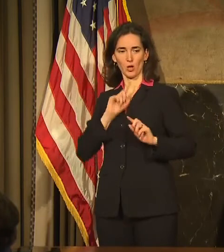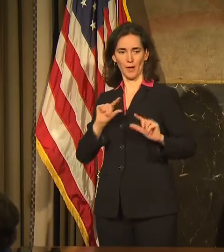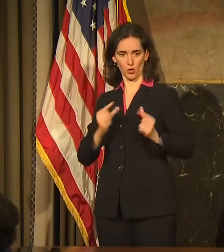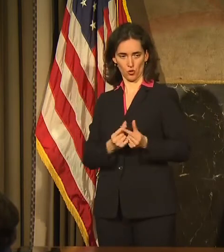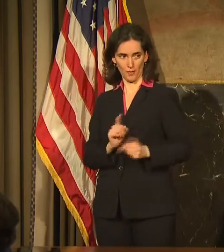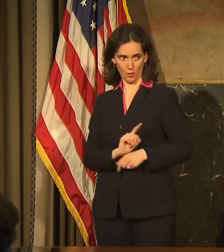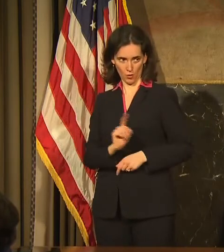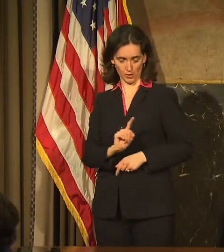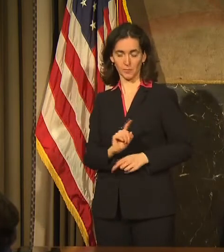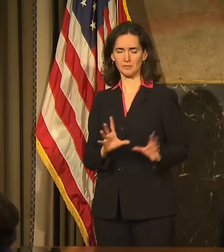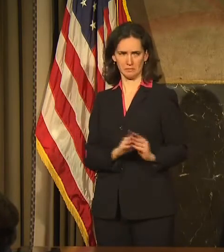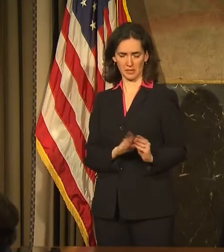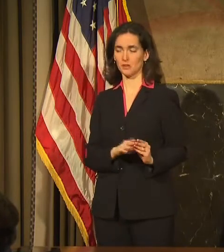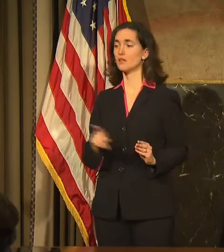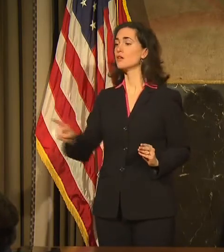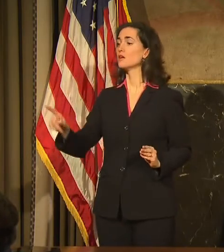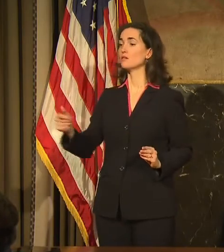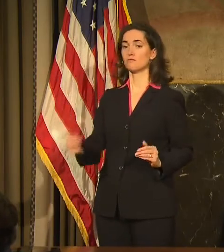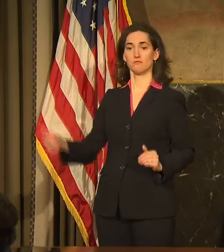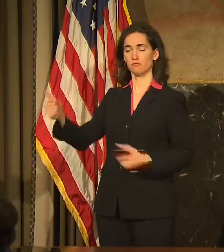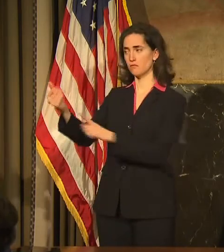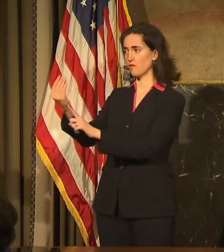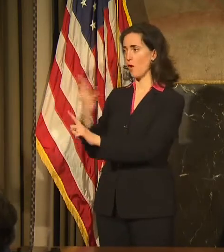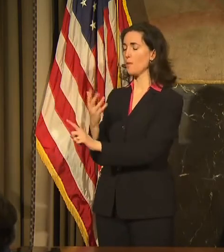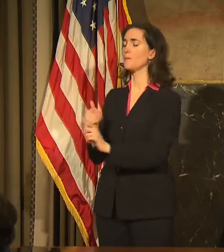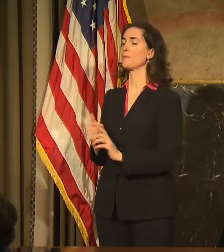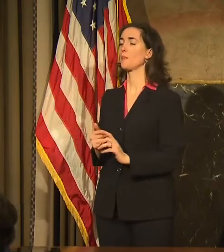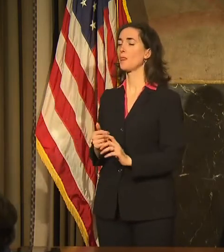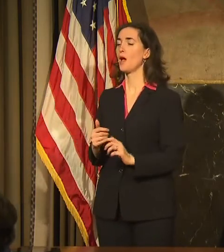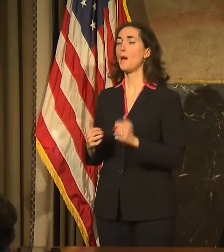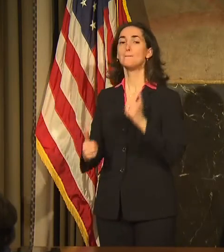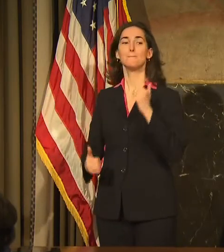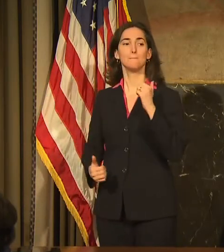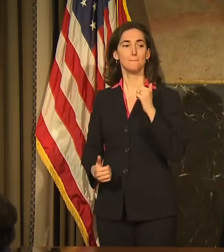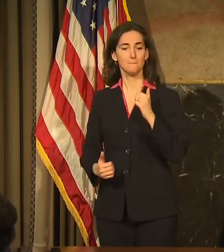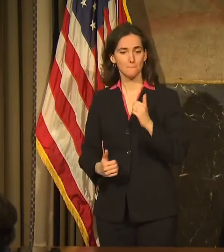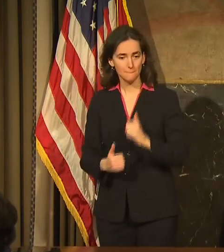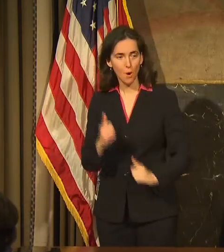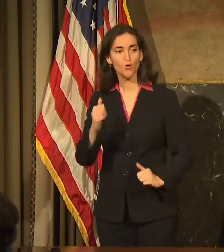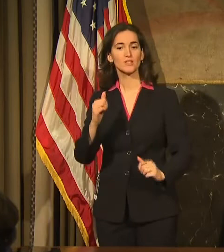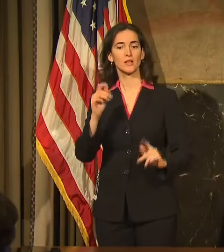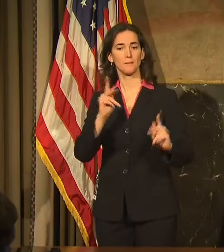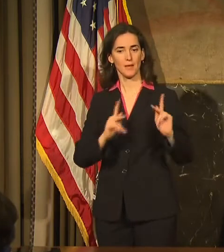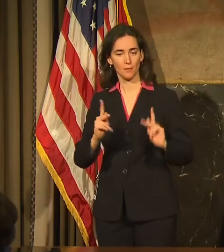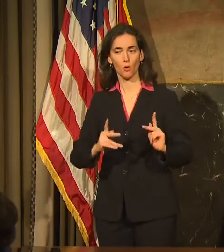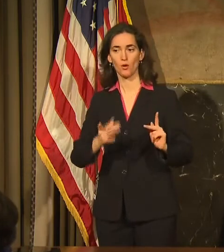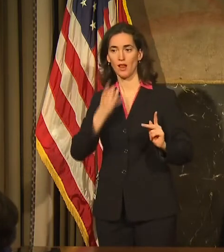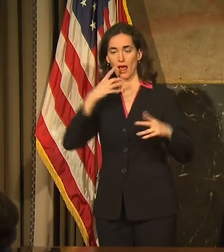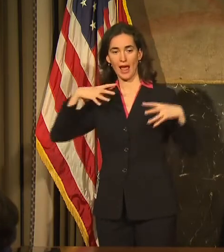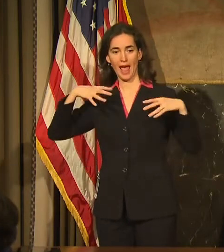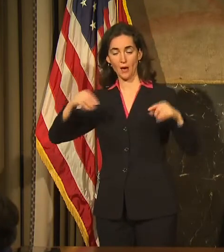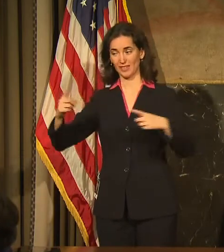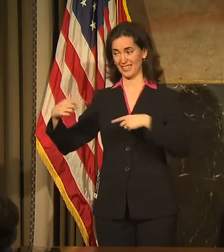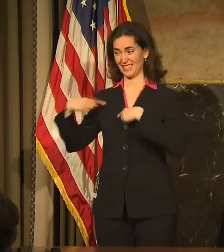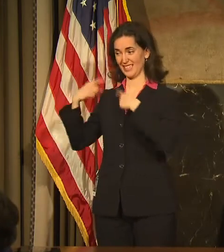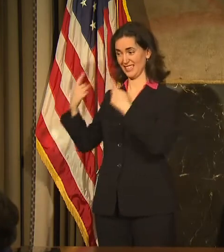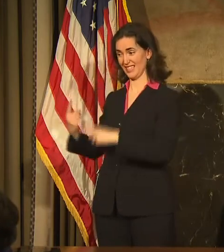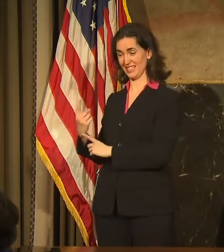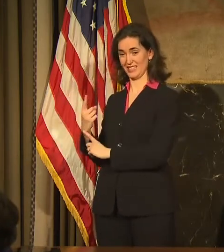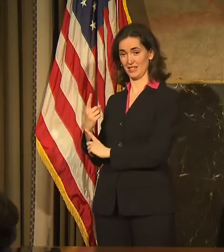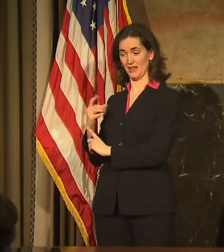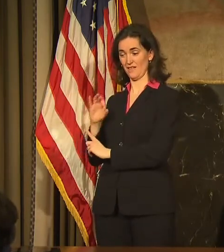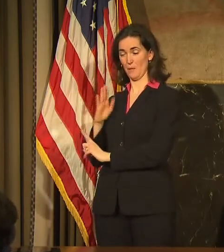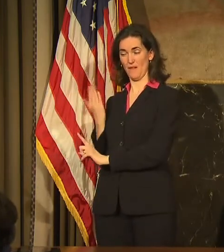example, that the vast majority of individuals who have suffered outages since the 15th,